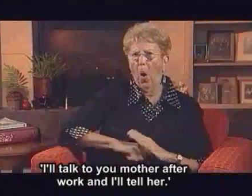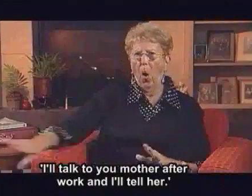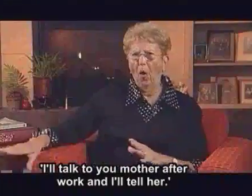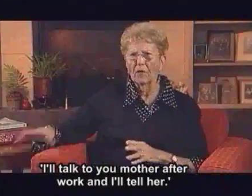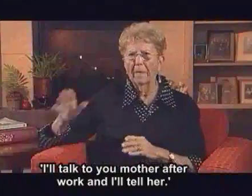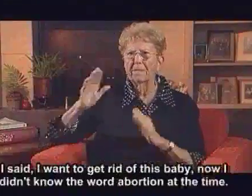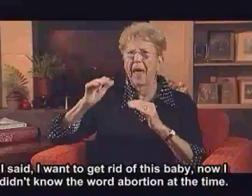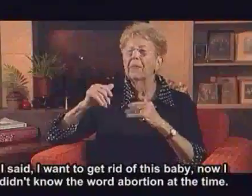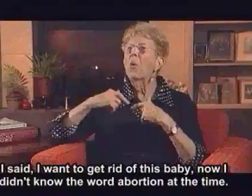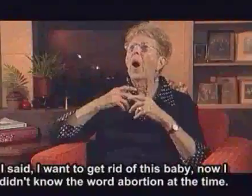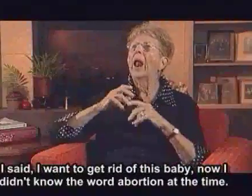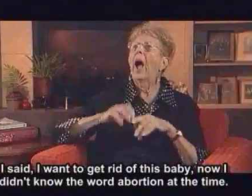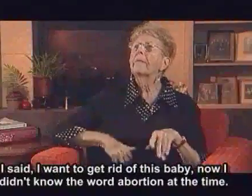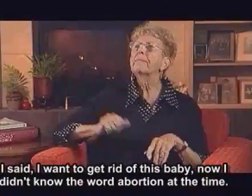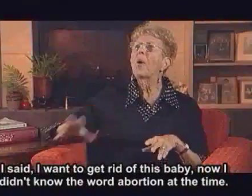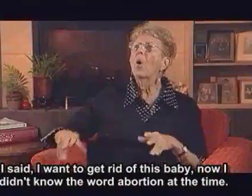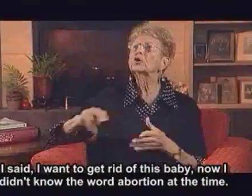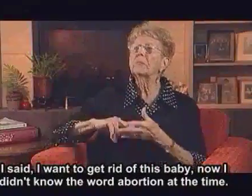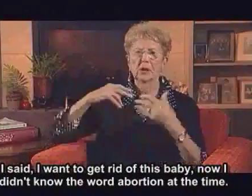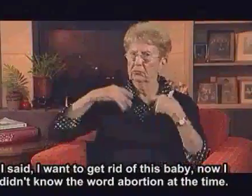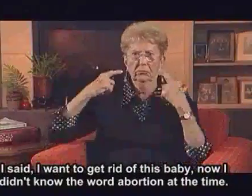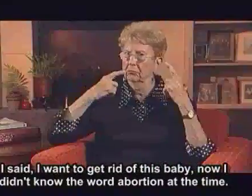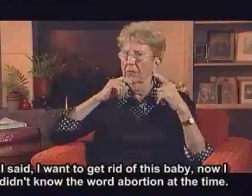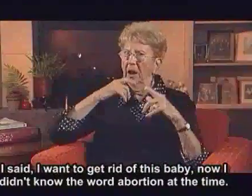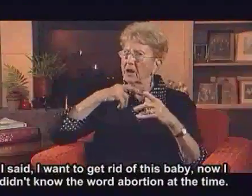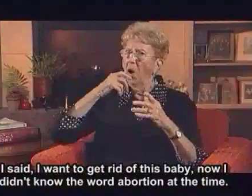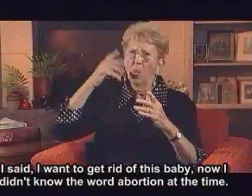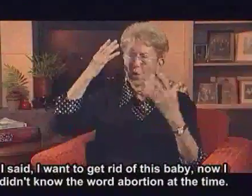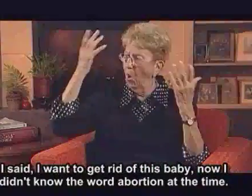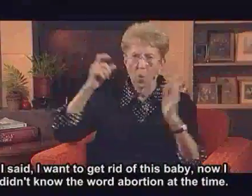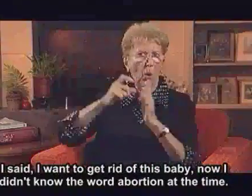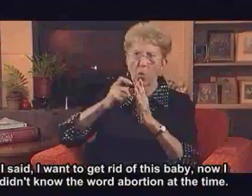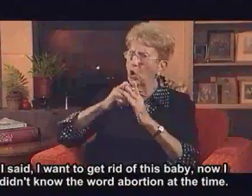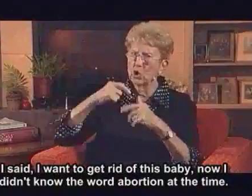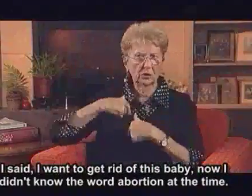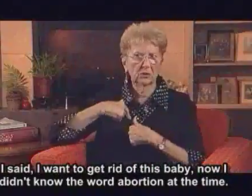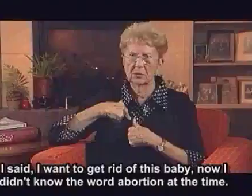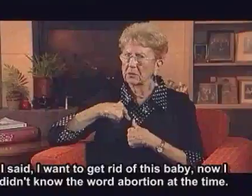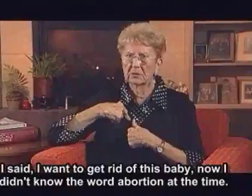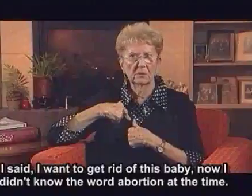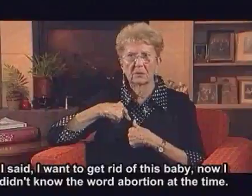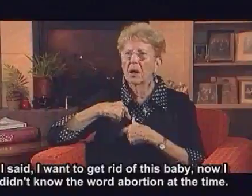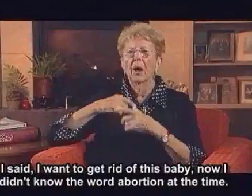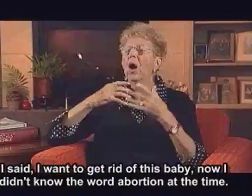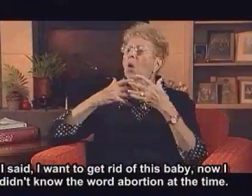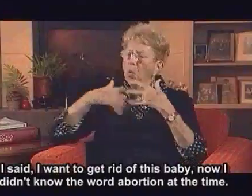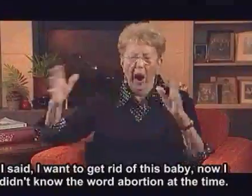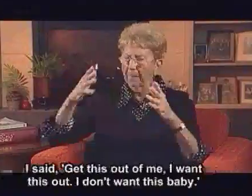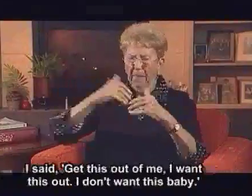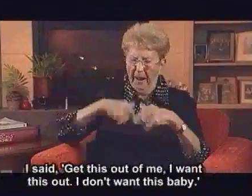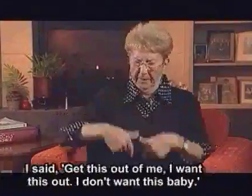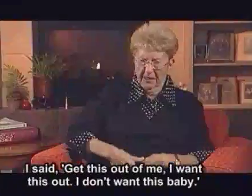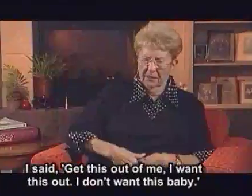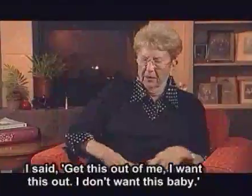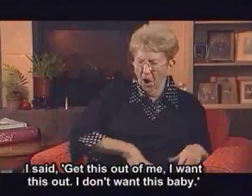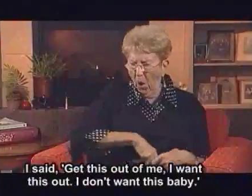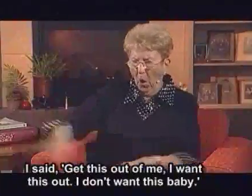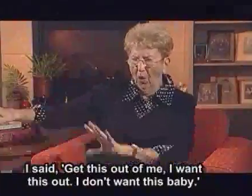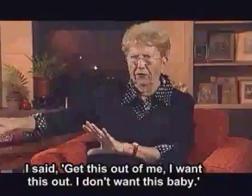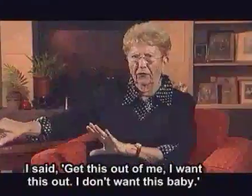her." I said, "I want to get rid of this baby." Now, I didn't know the word abortion at the time. I said, "Get